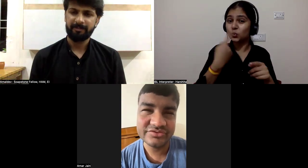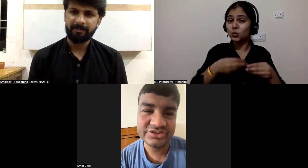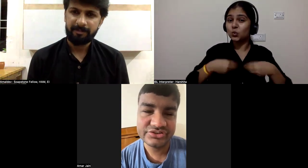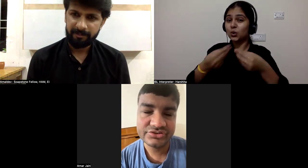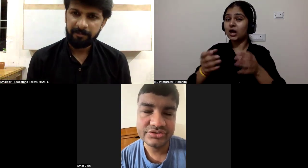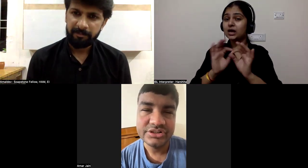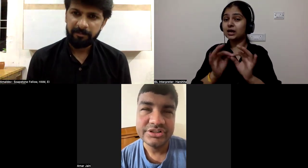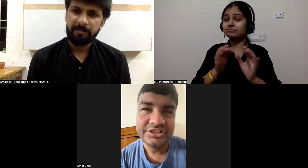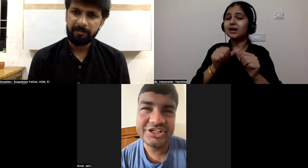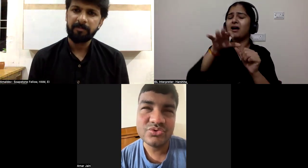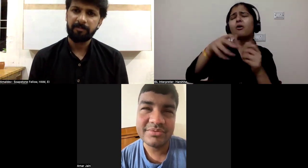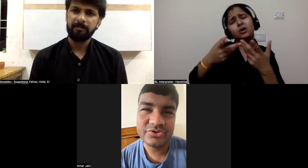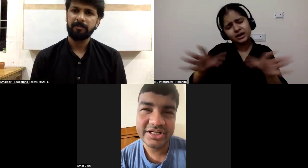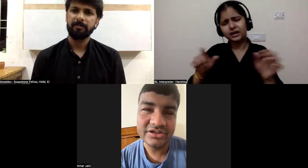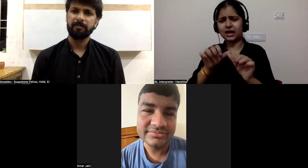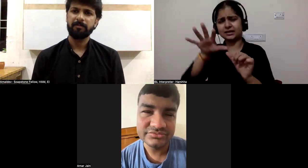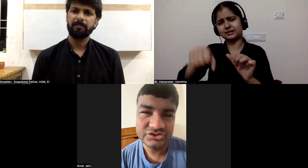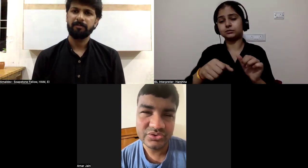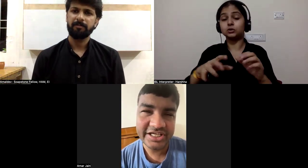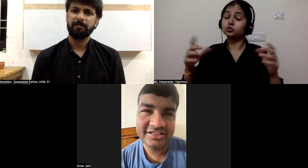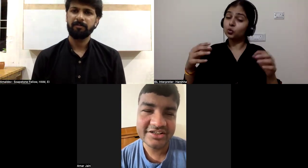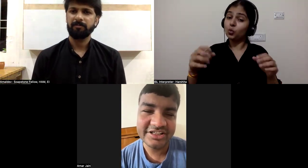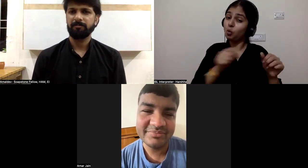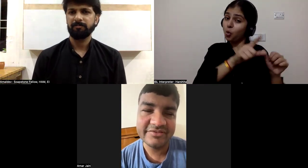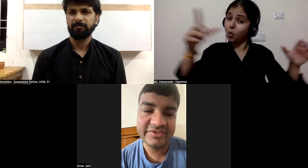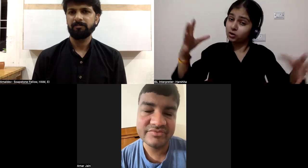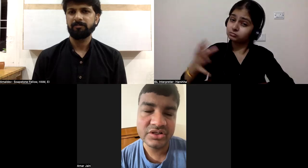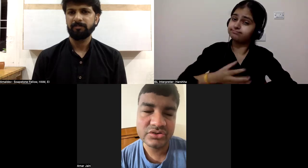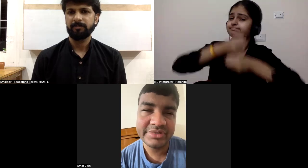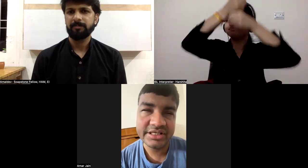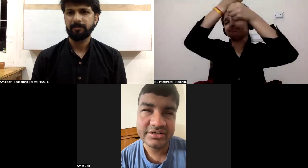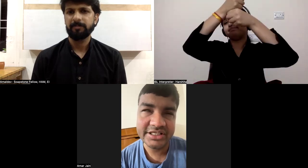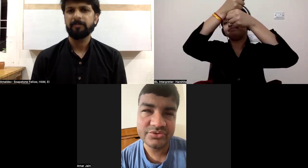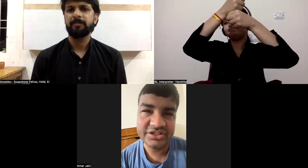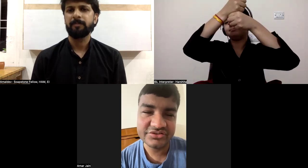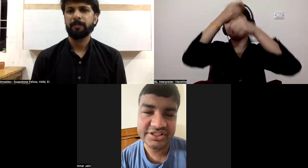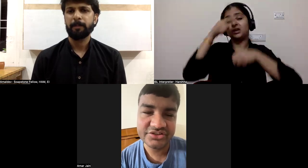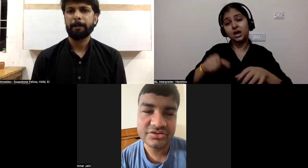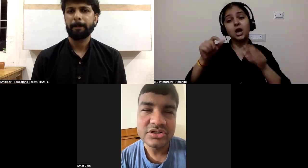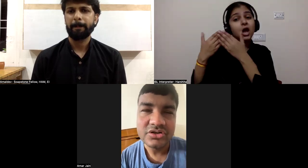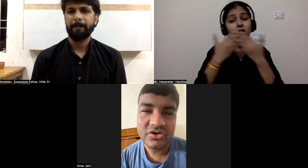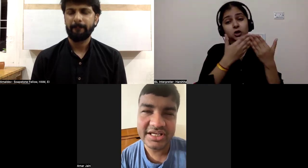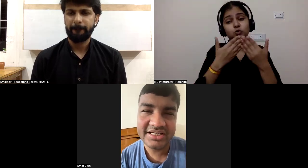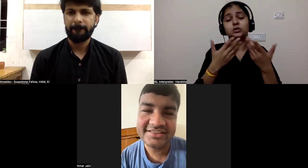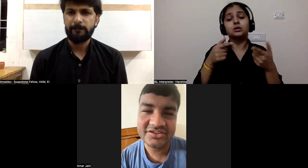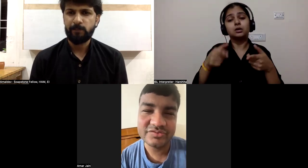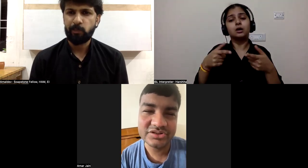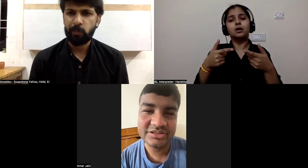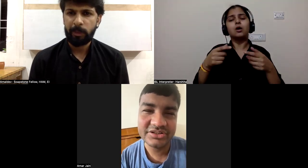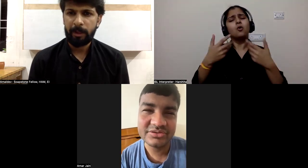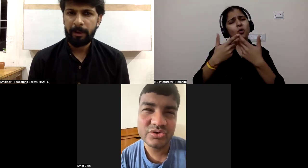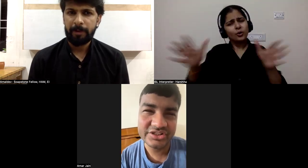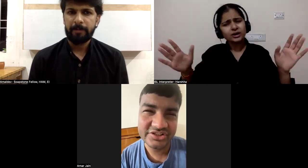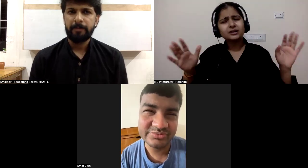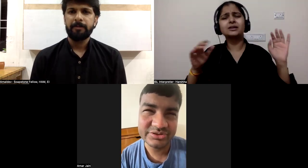as a service, need to come together to create that enabling framework to make education sector or any sector for